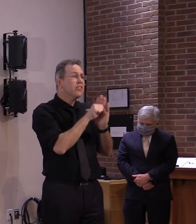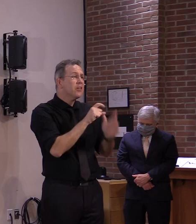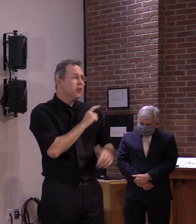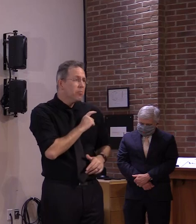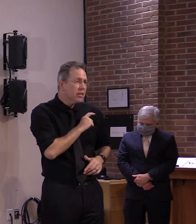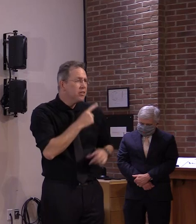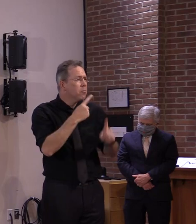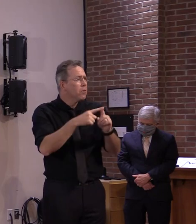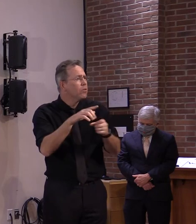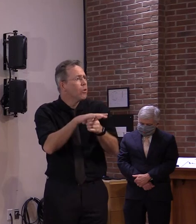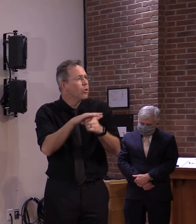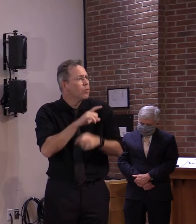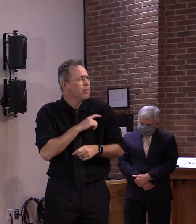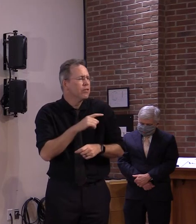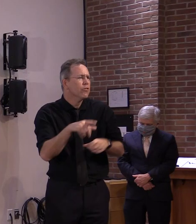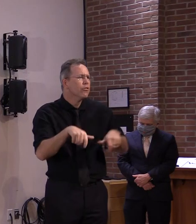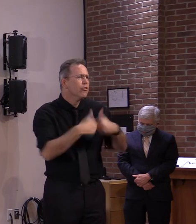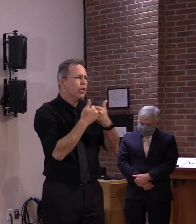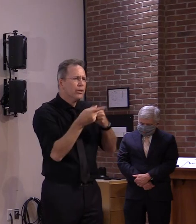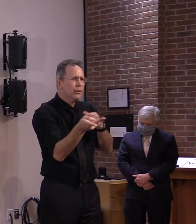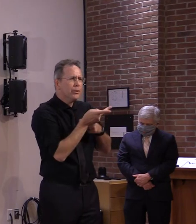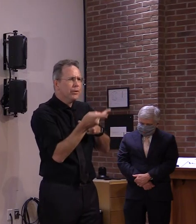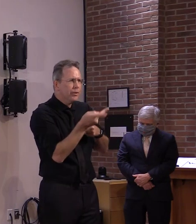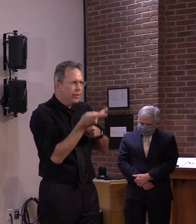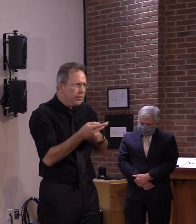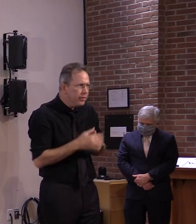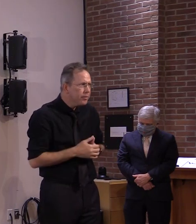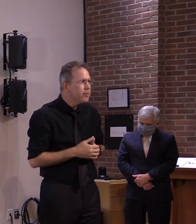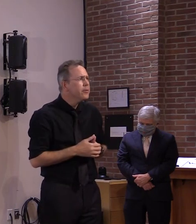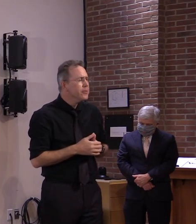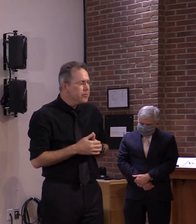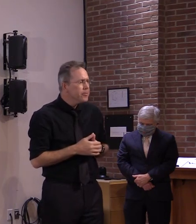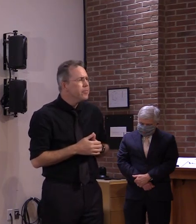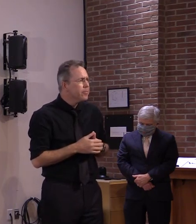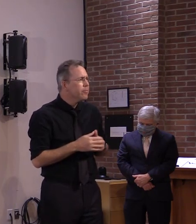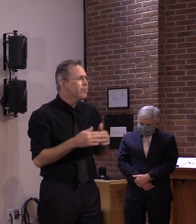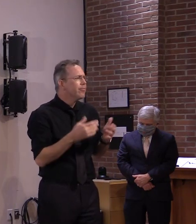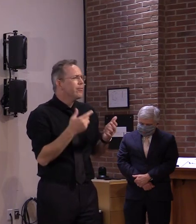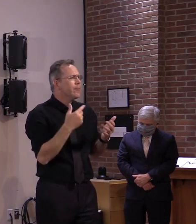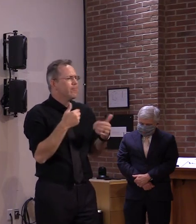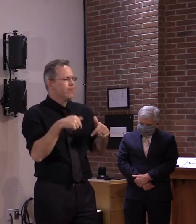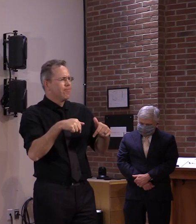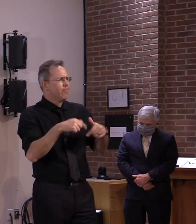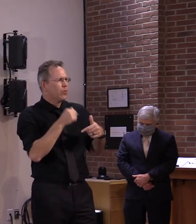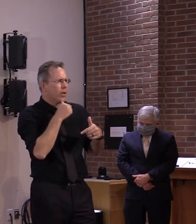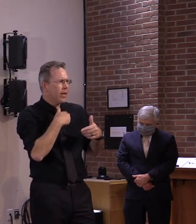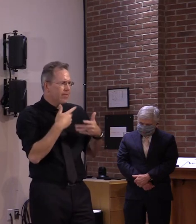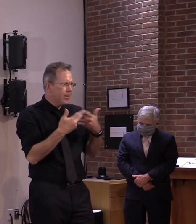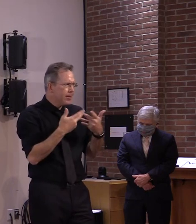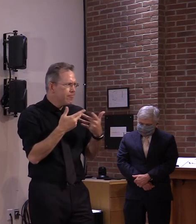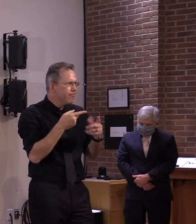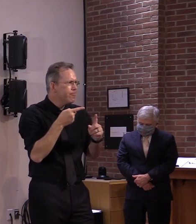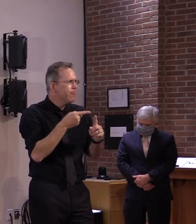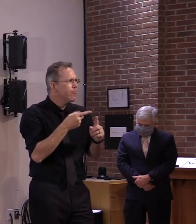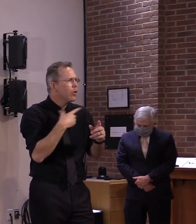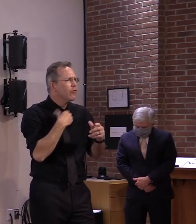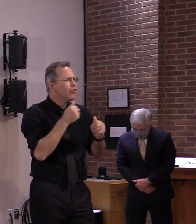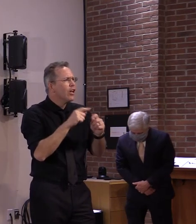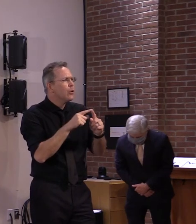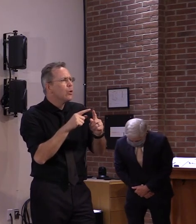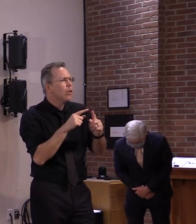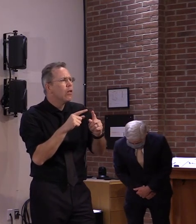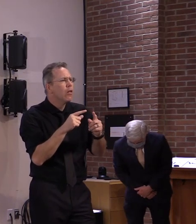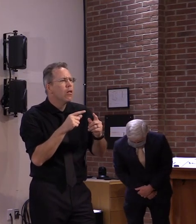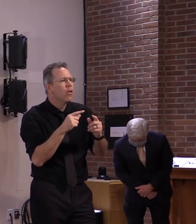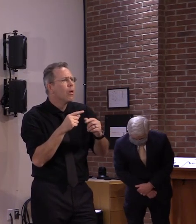but this is not at all, there's no background effort to do anything other than to level the